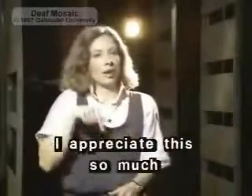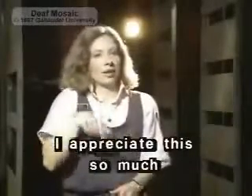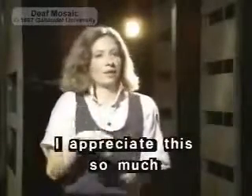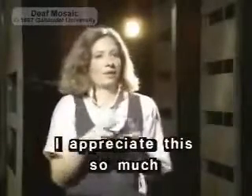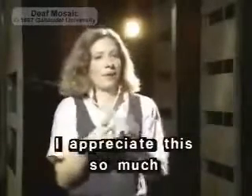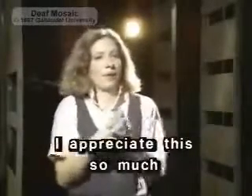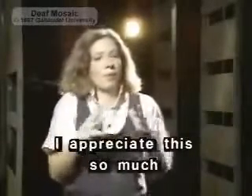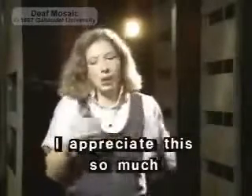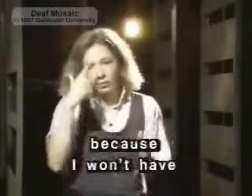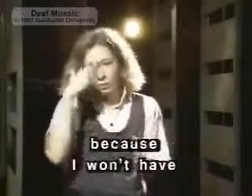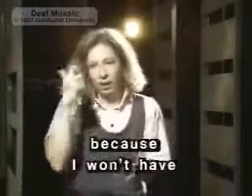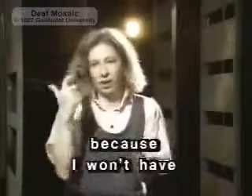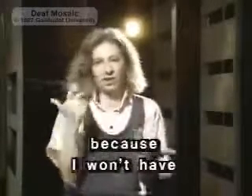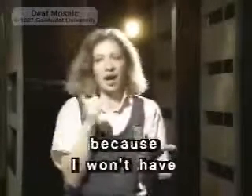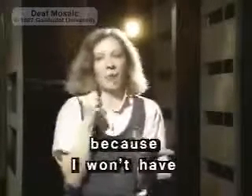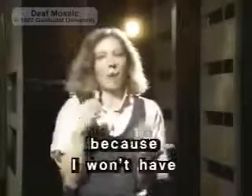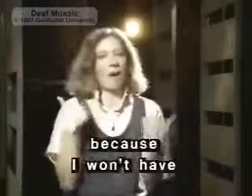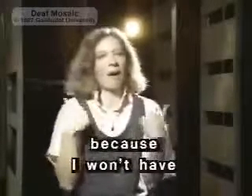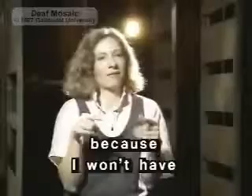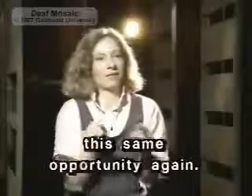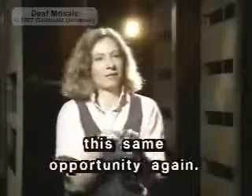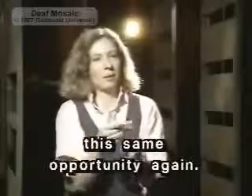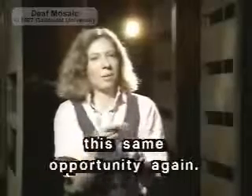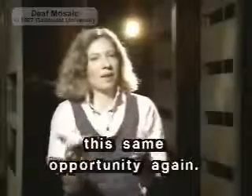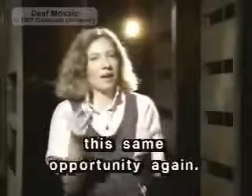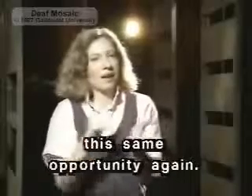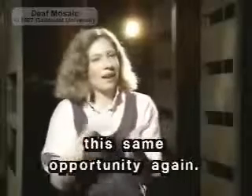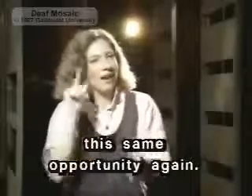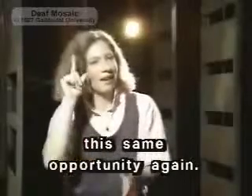so much because I won't have this same opportunity again.